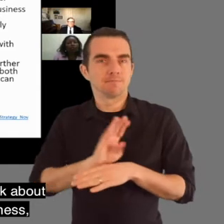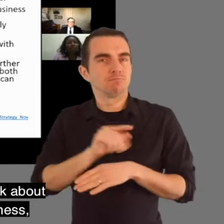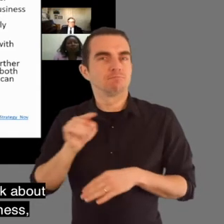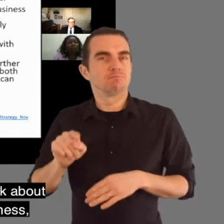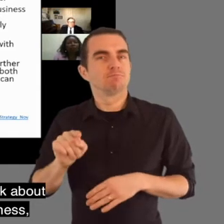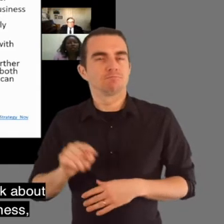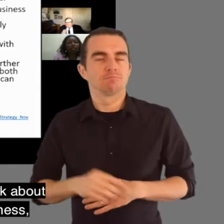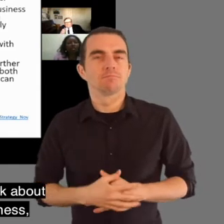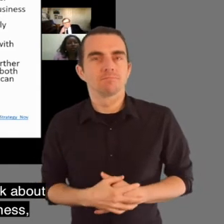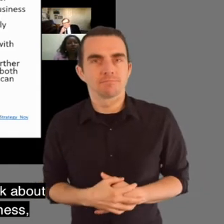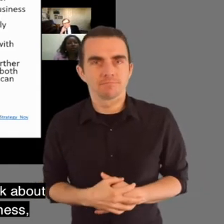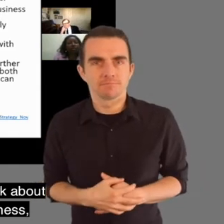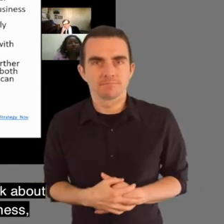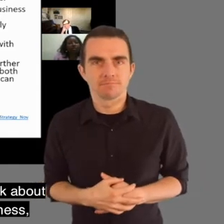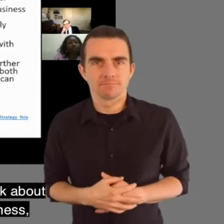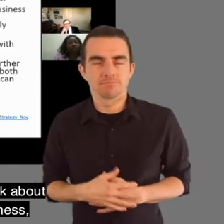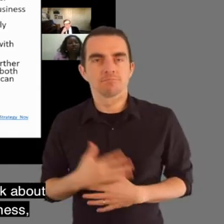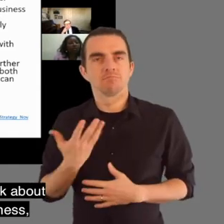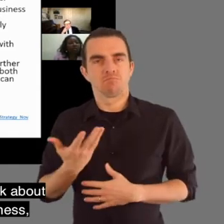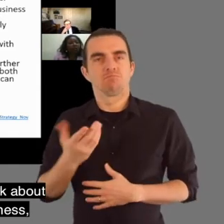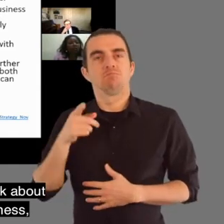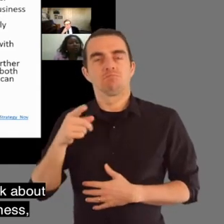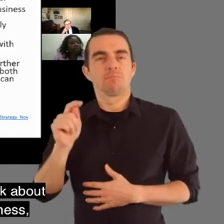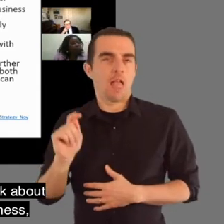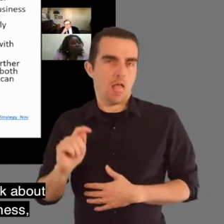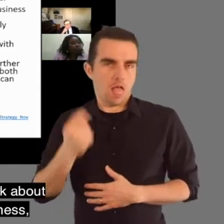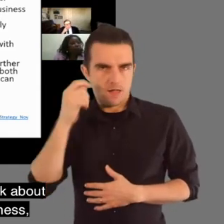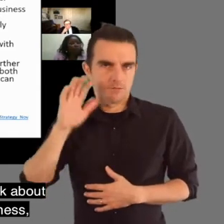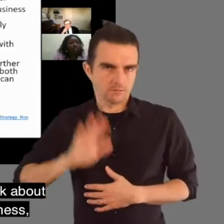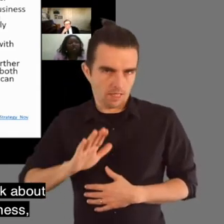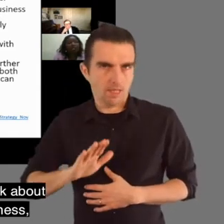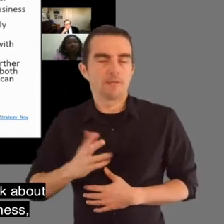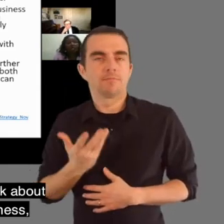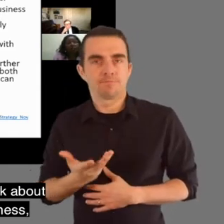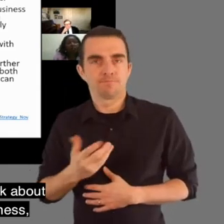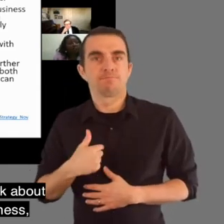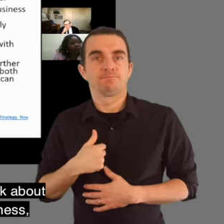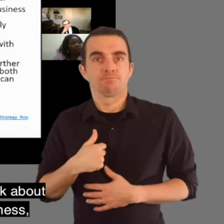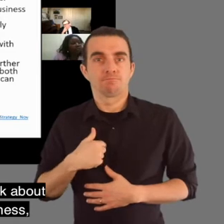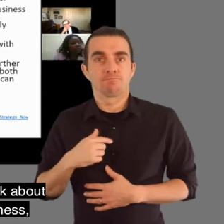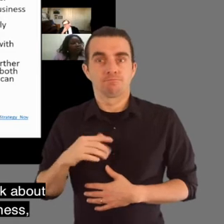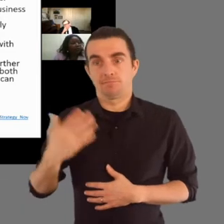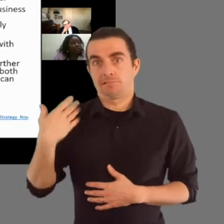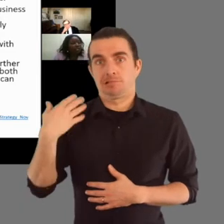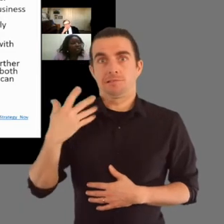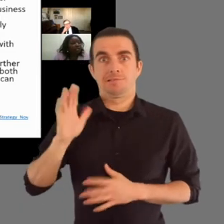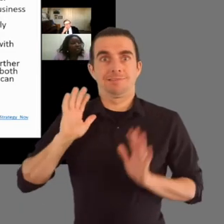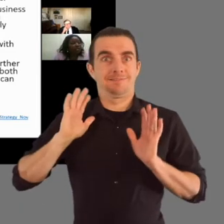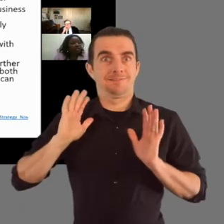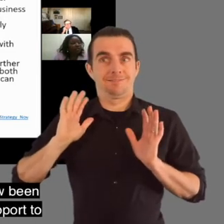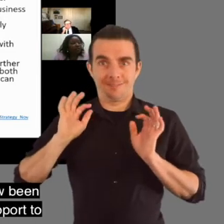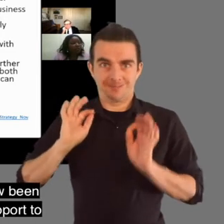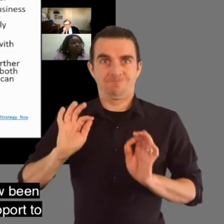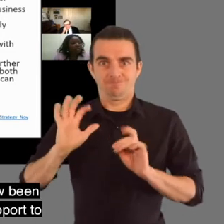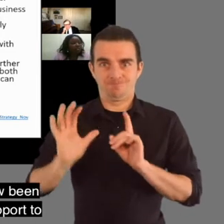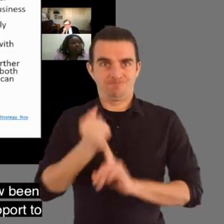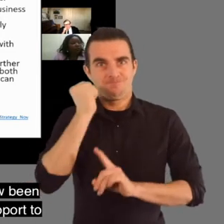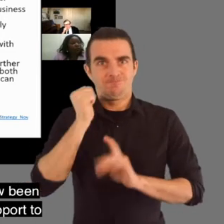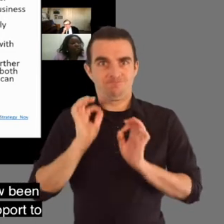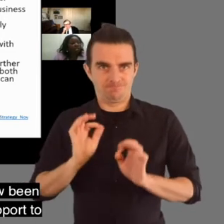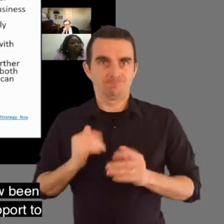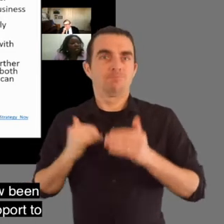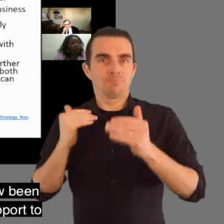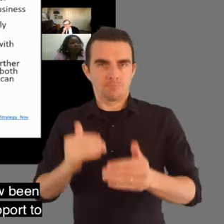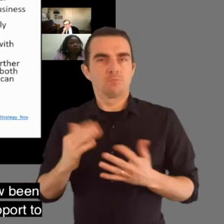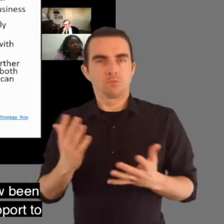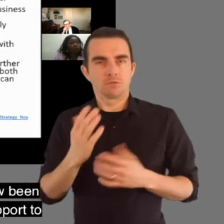about another project called In Business project in Kenya. This is a project, the first stage of